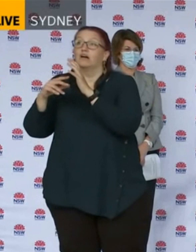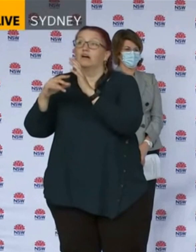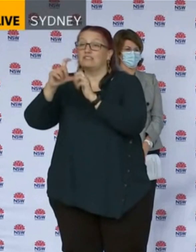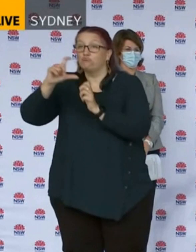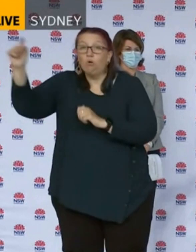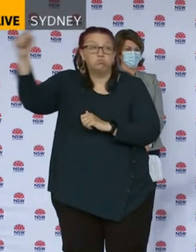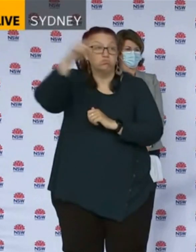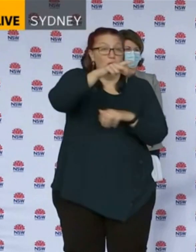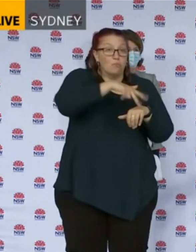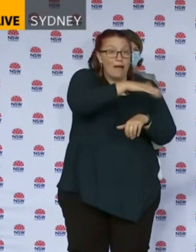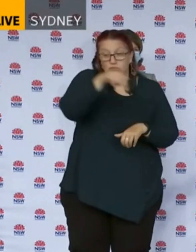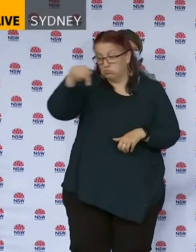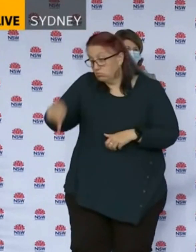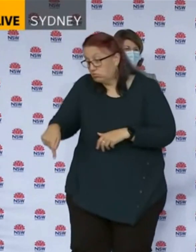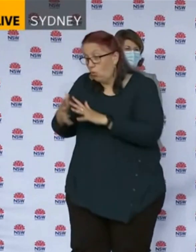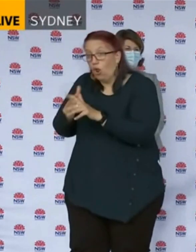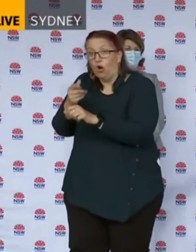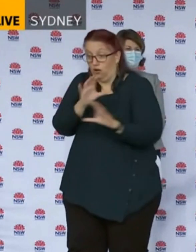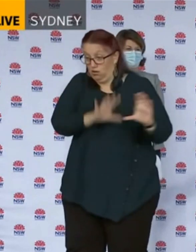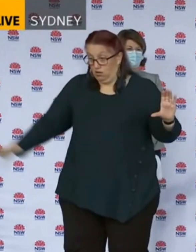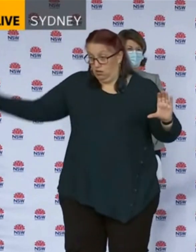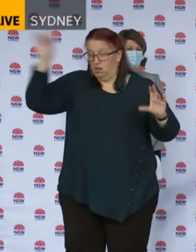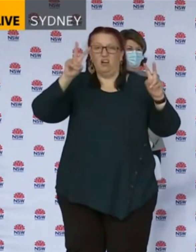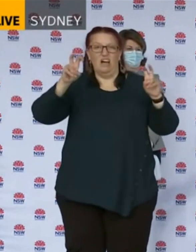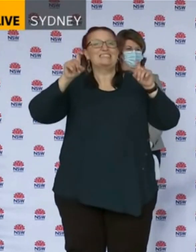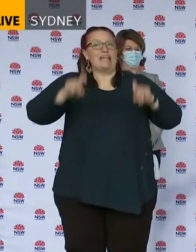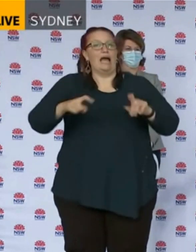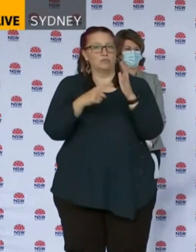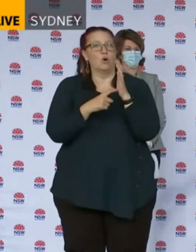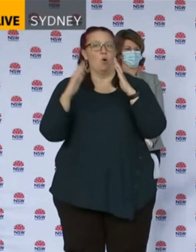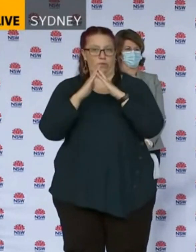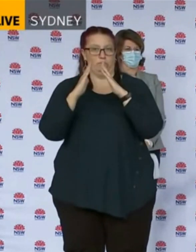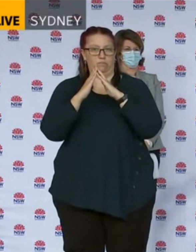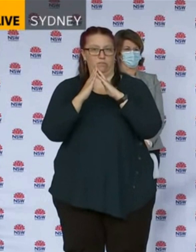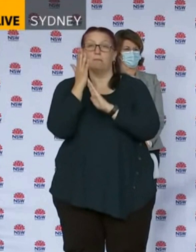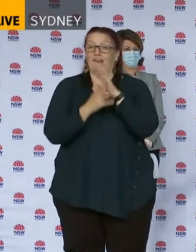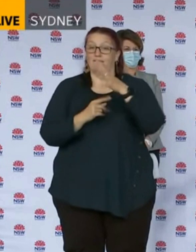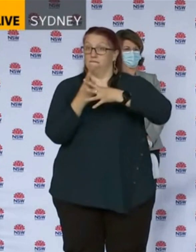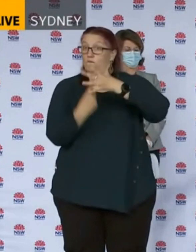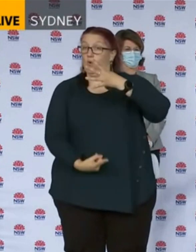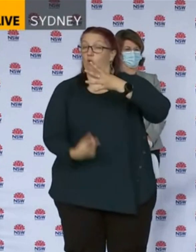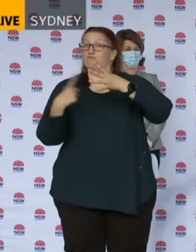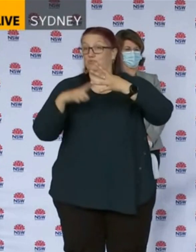outdoor exercise, the second is getting essential food and services,